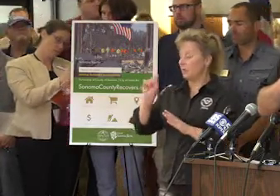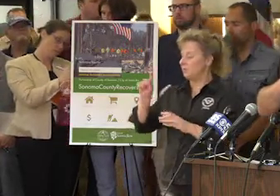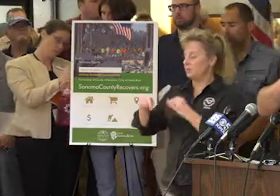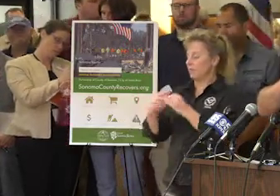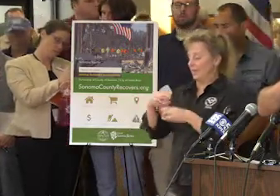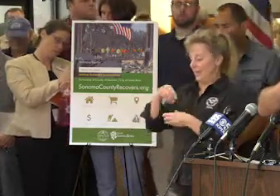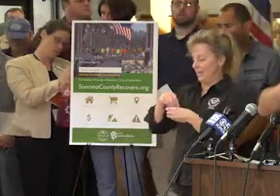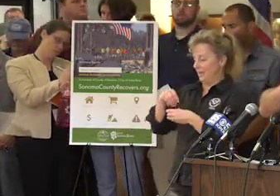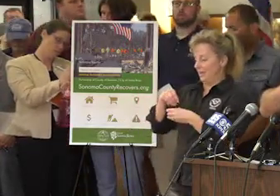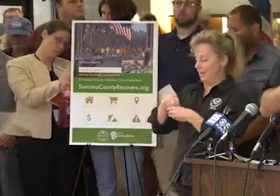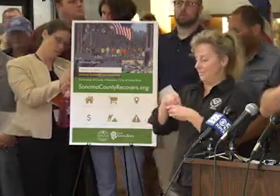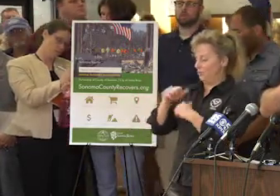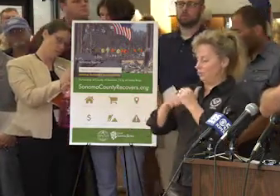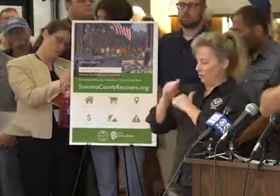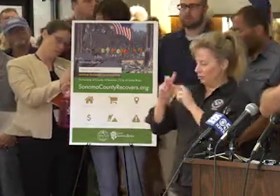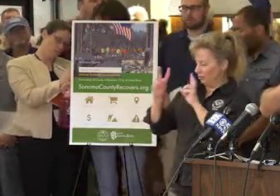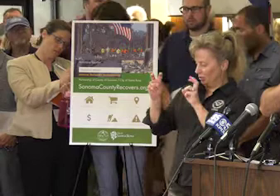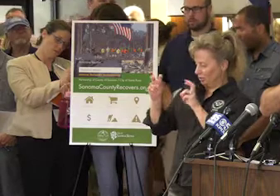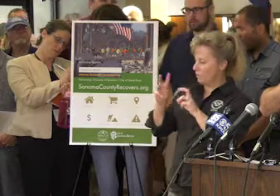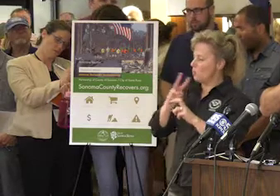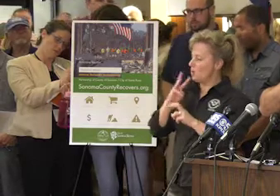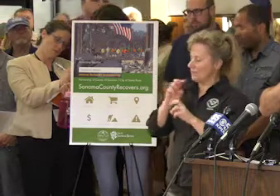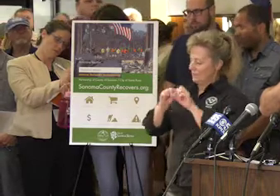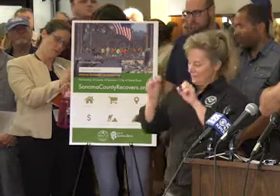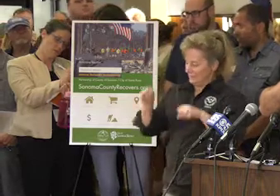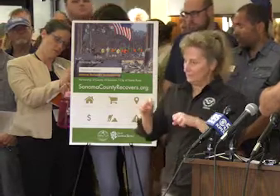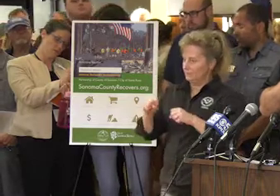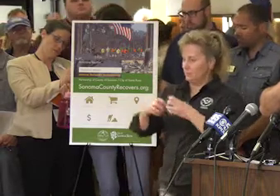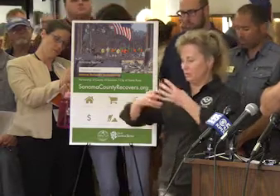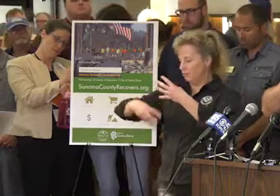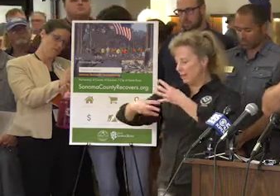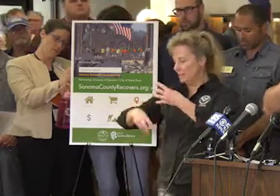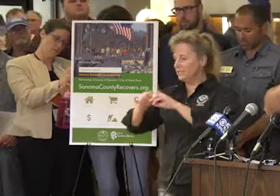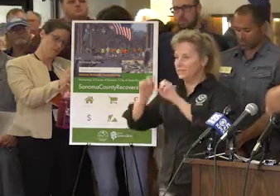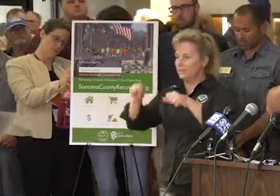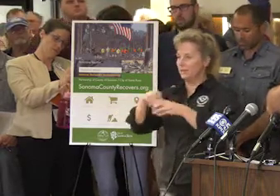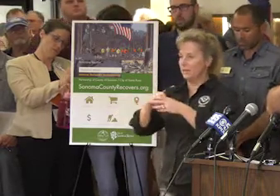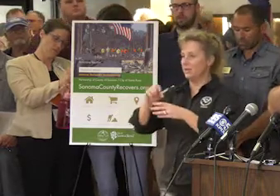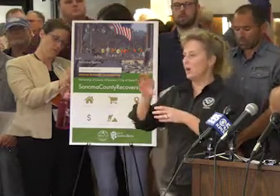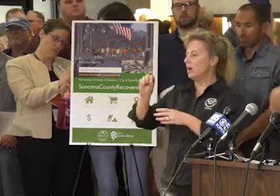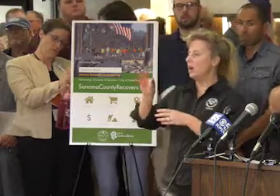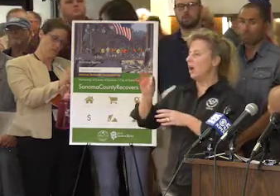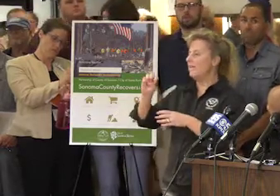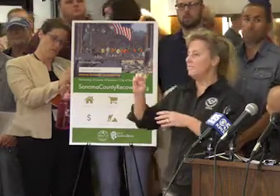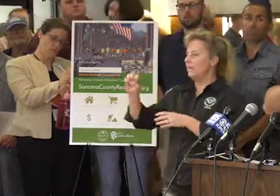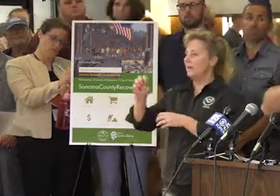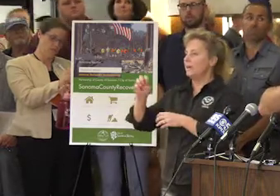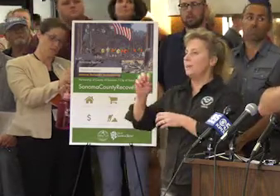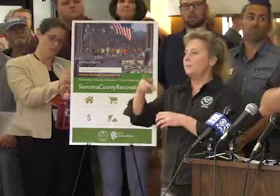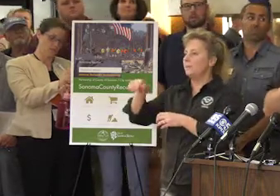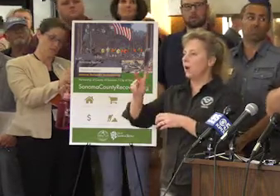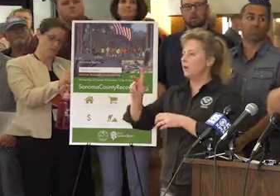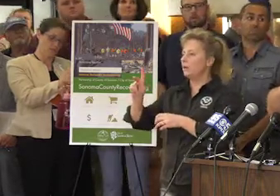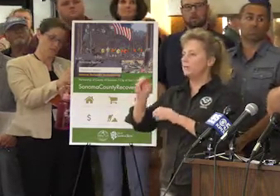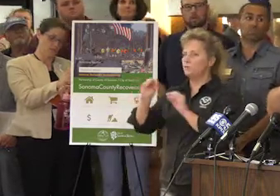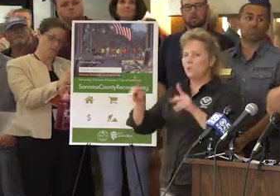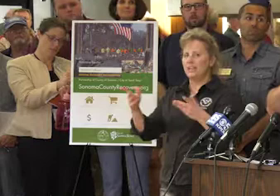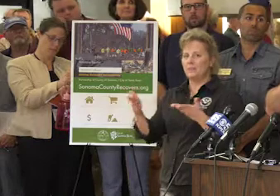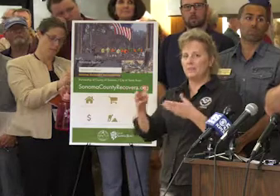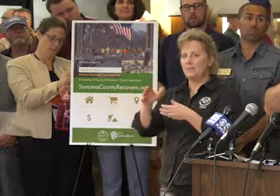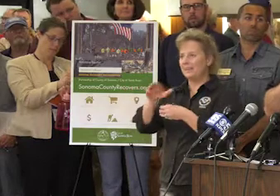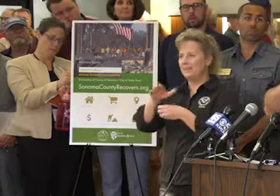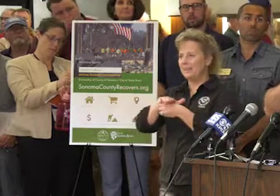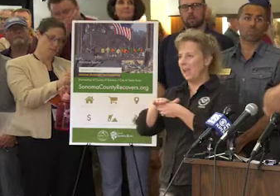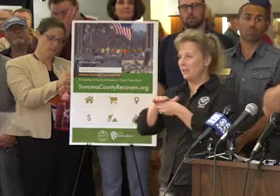the infrastructure of the water system and drainage system within Coffee Park. I don't think we have anybody here from the county